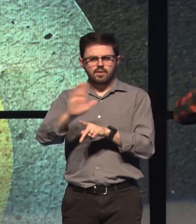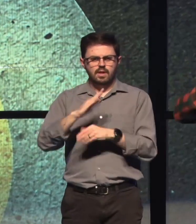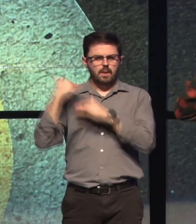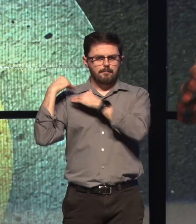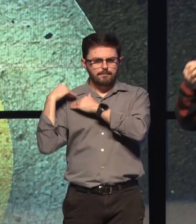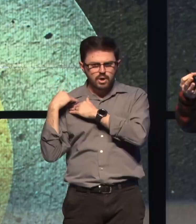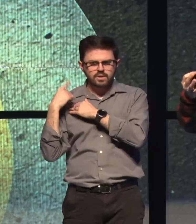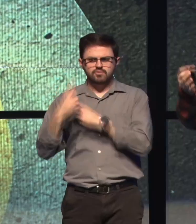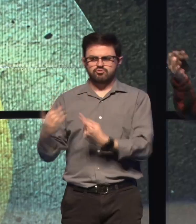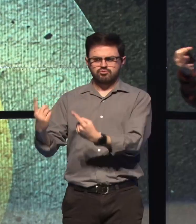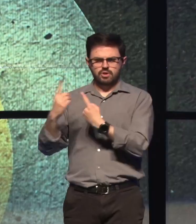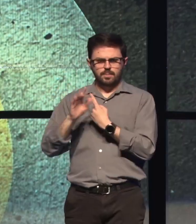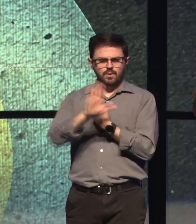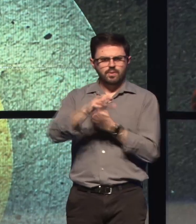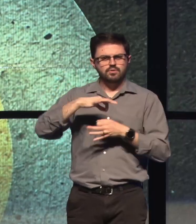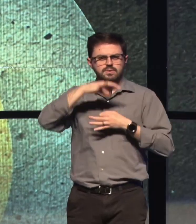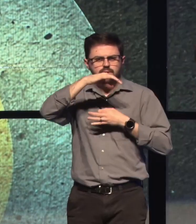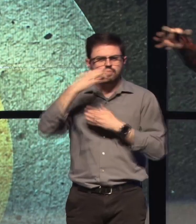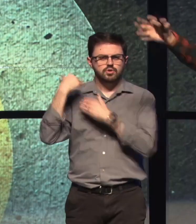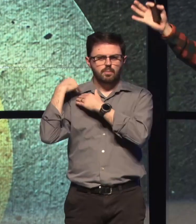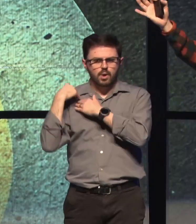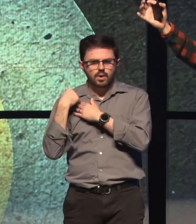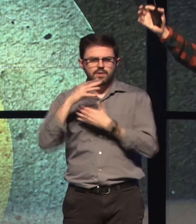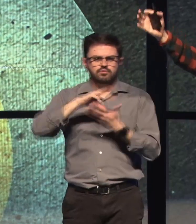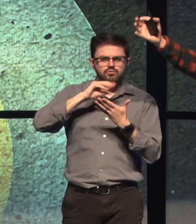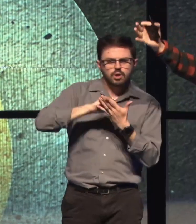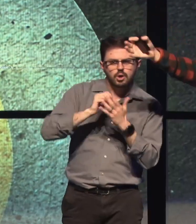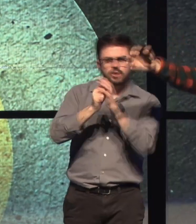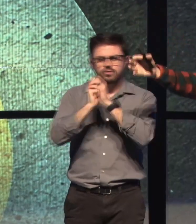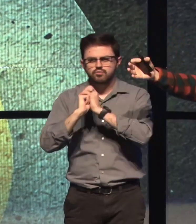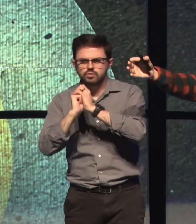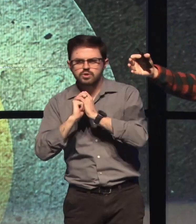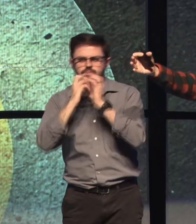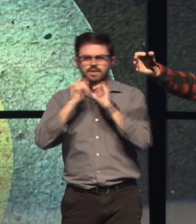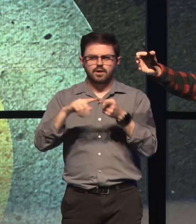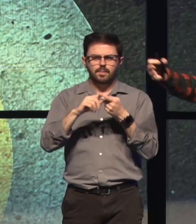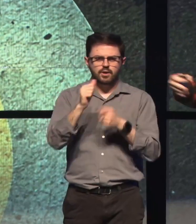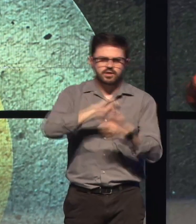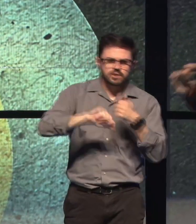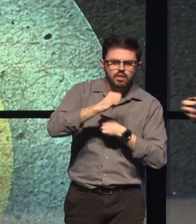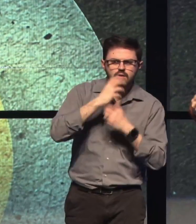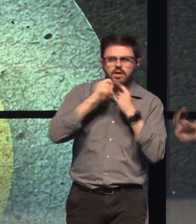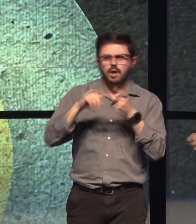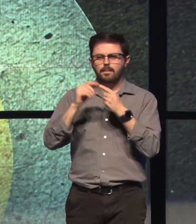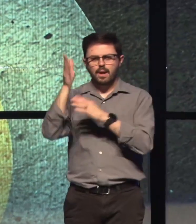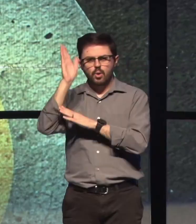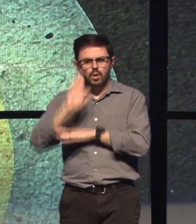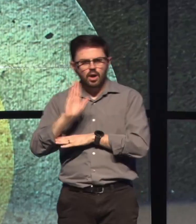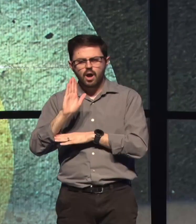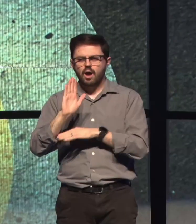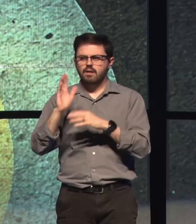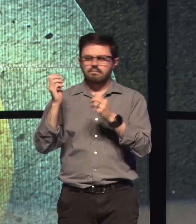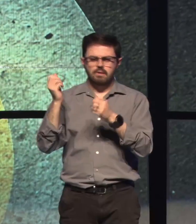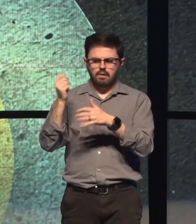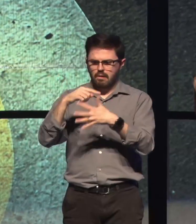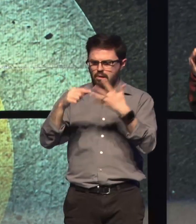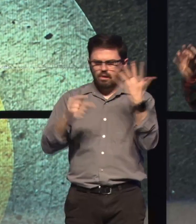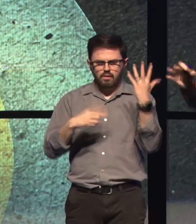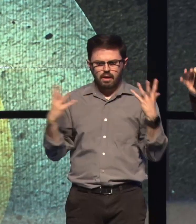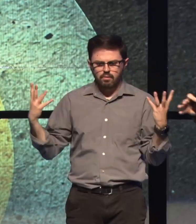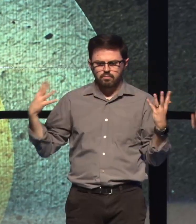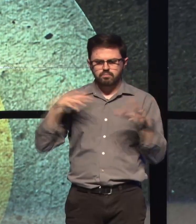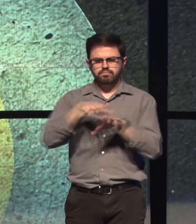learn, to encounter God in community. And so we create this space together. That's a part of it all. But